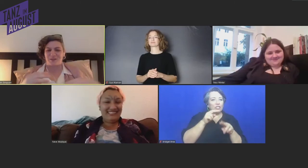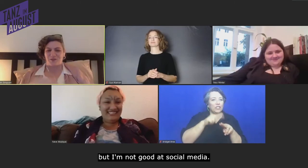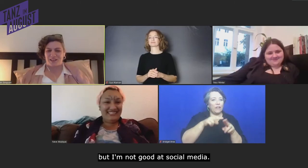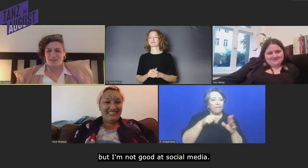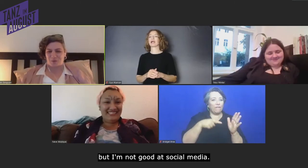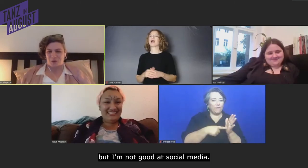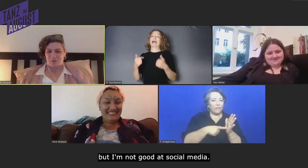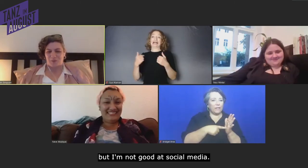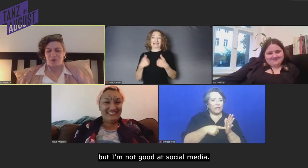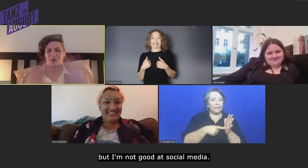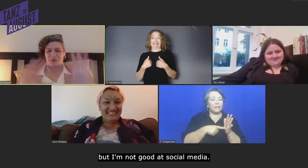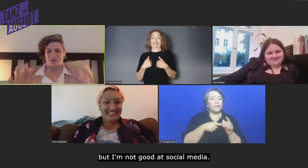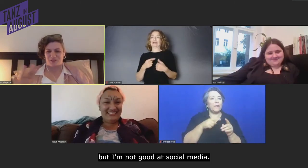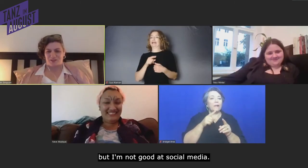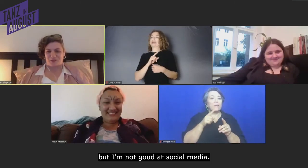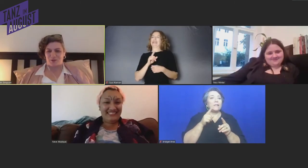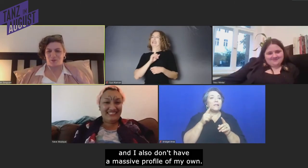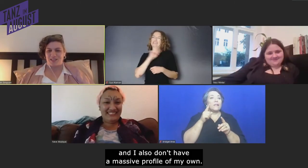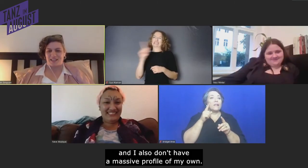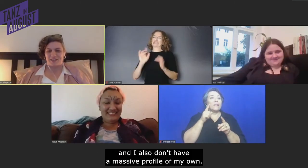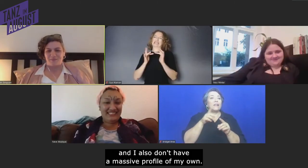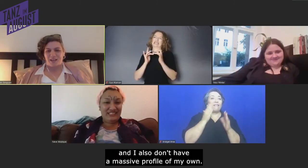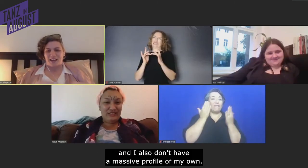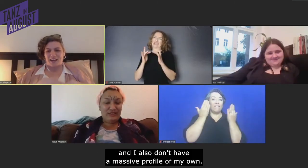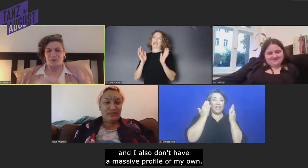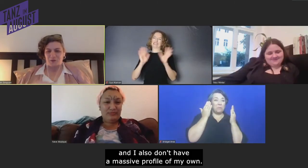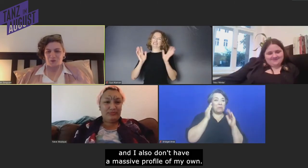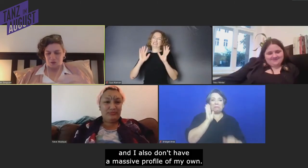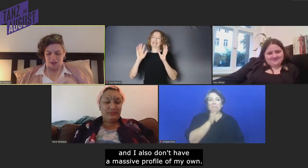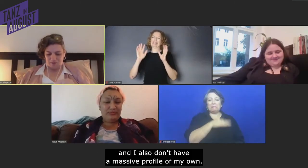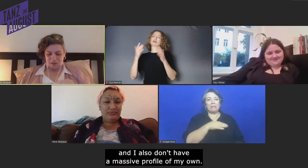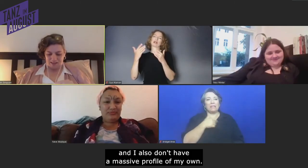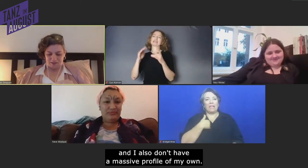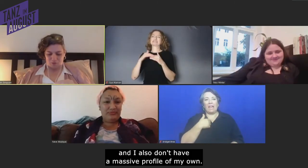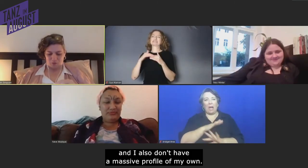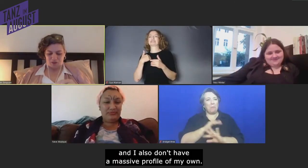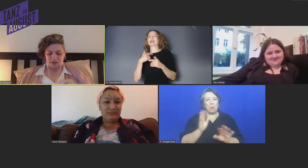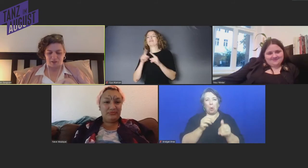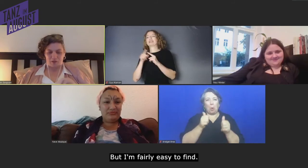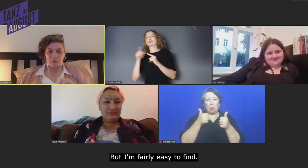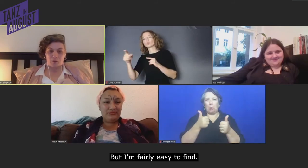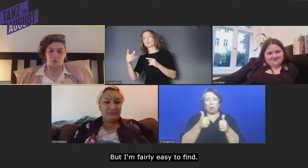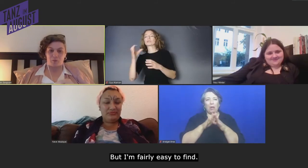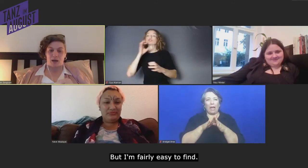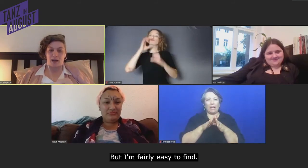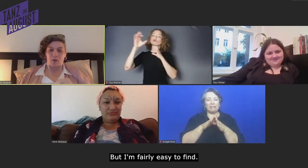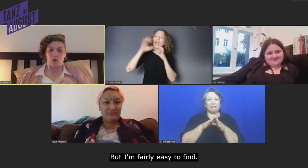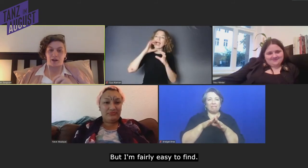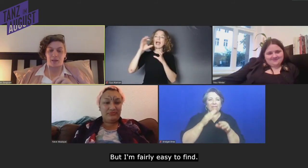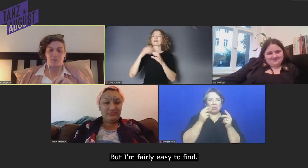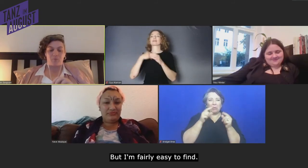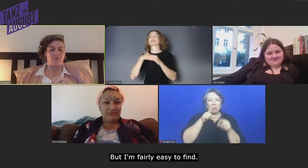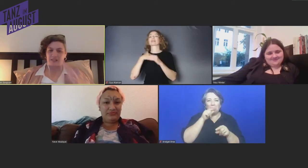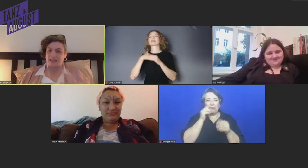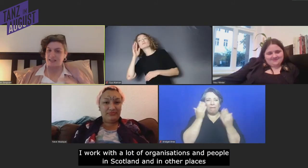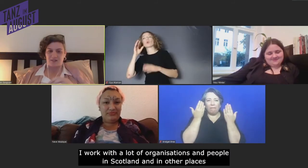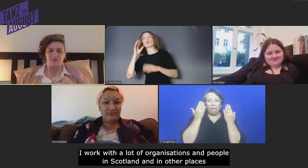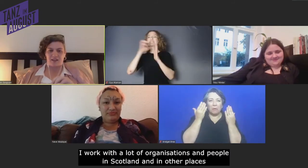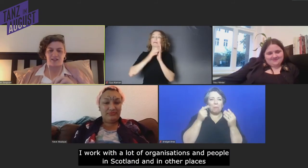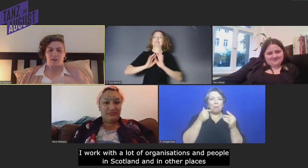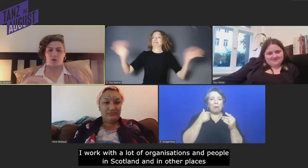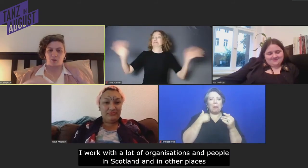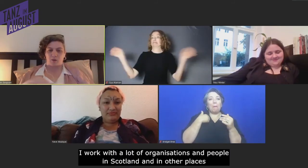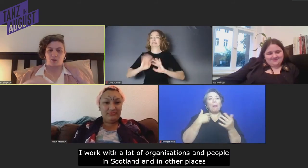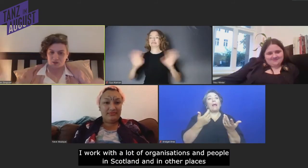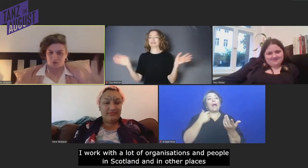on Facebook, but I'm not very good at social media. And I also don't have a massive profile of my own, but I'm fairly easy to find, and I